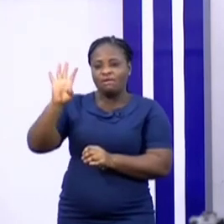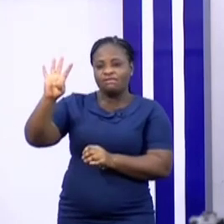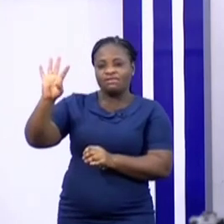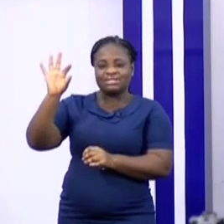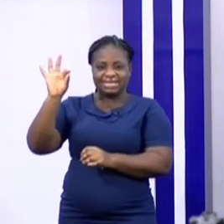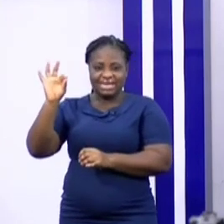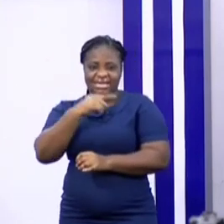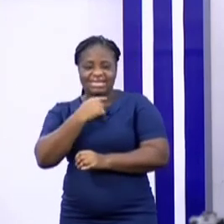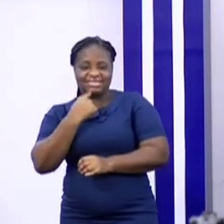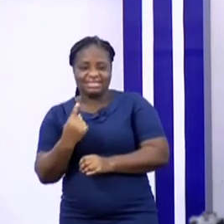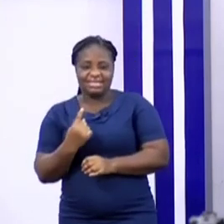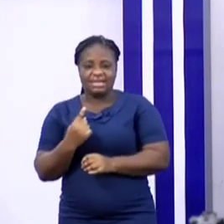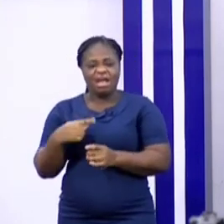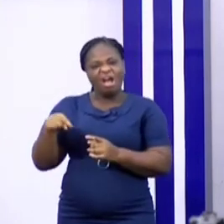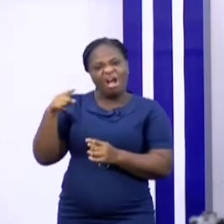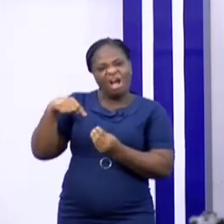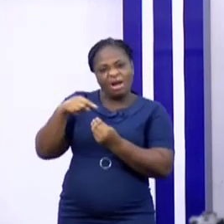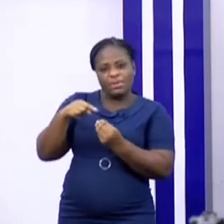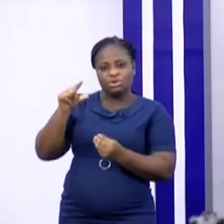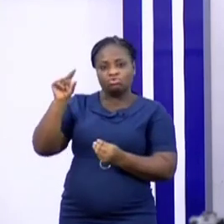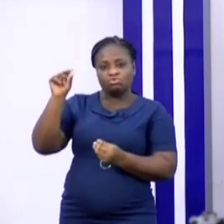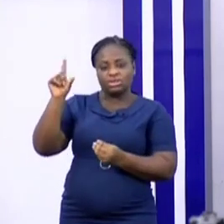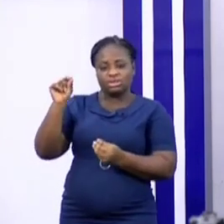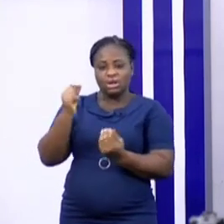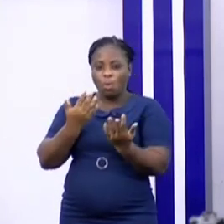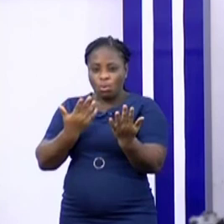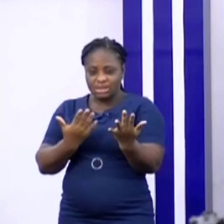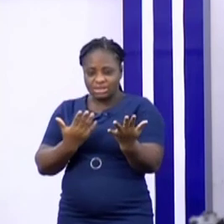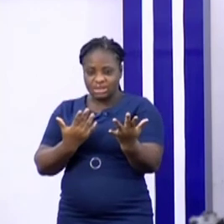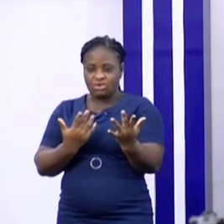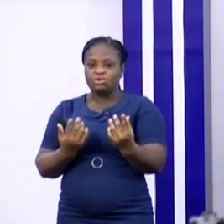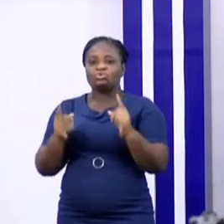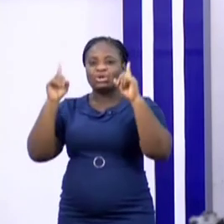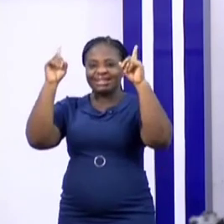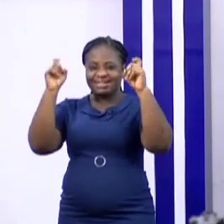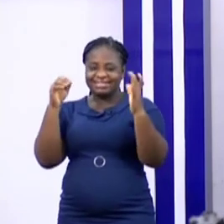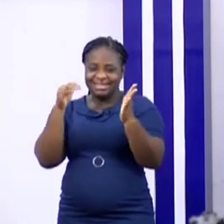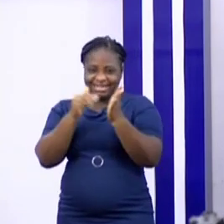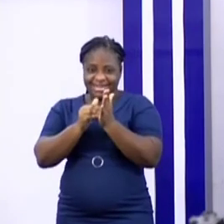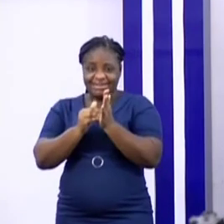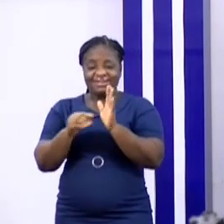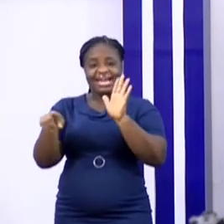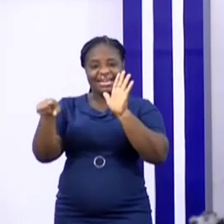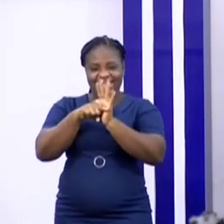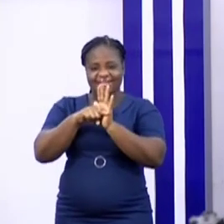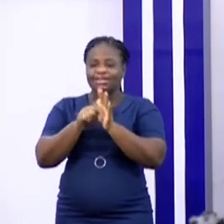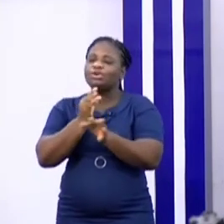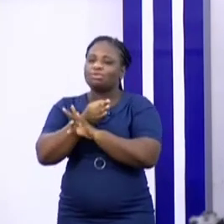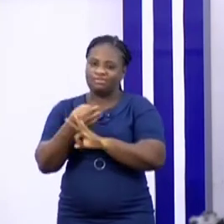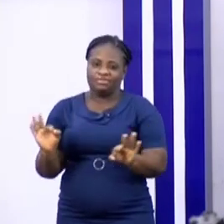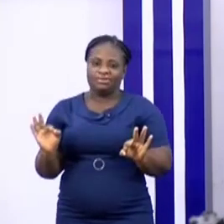mentioned, about 20 are waiting, retesting, and if they are negative, then they will be discharged.